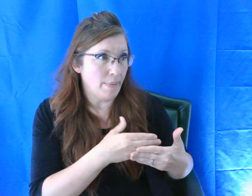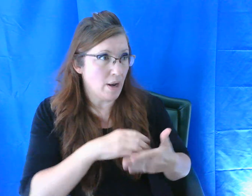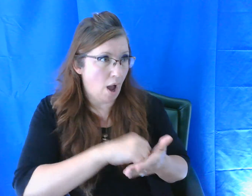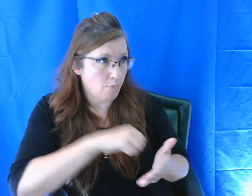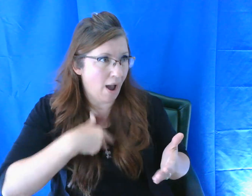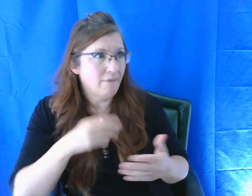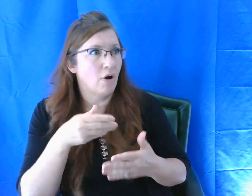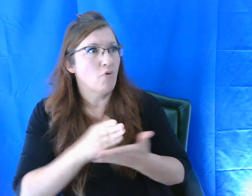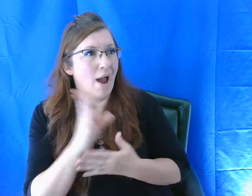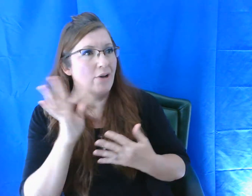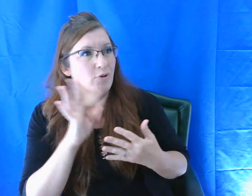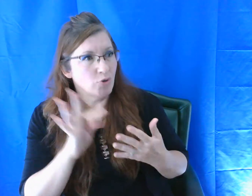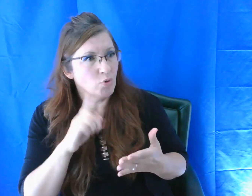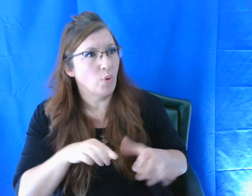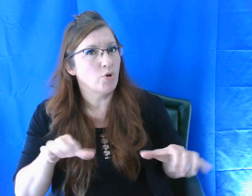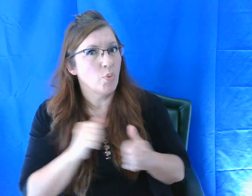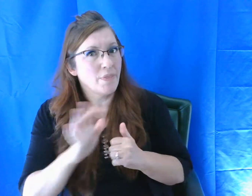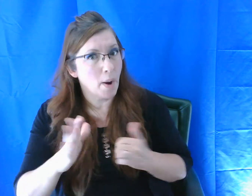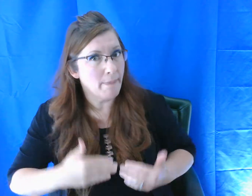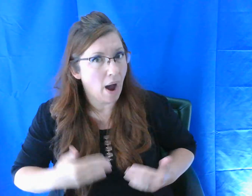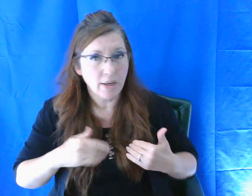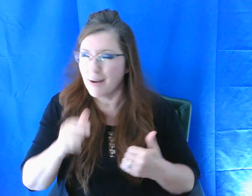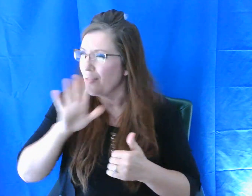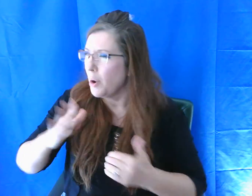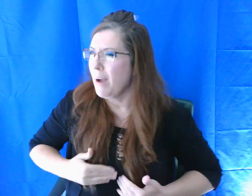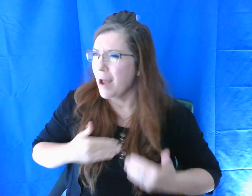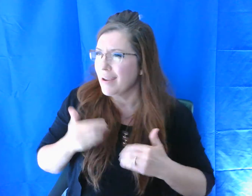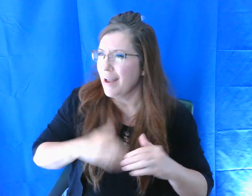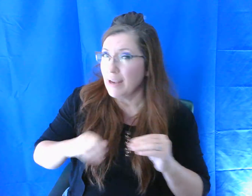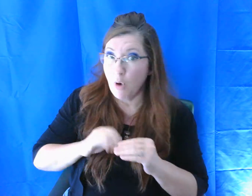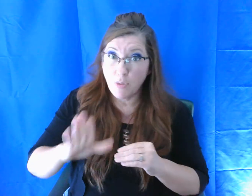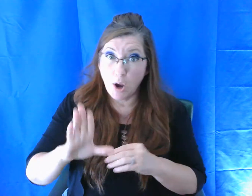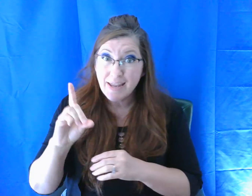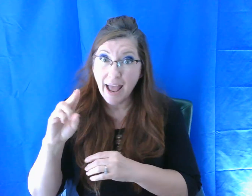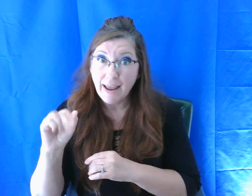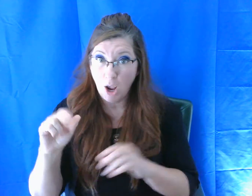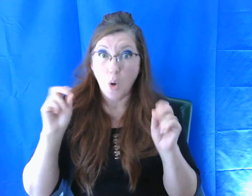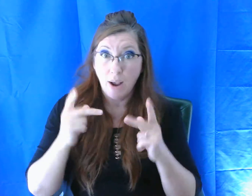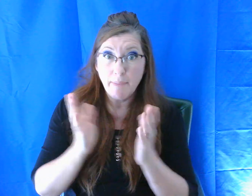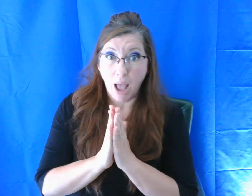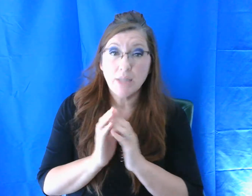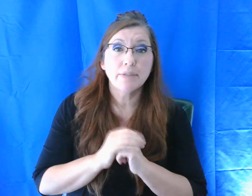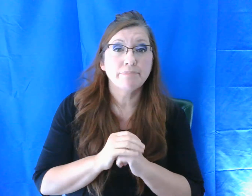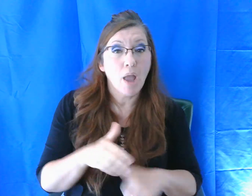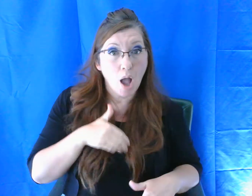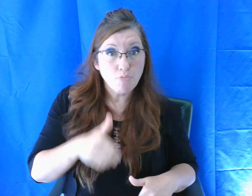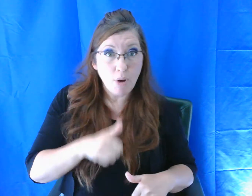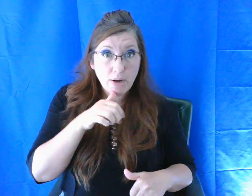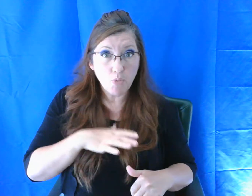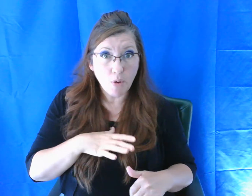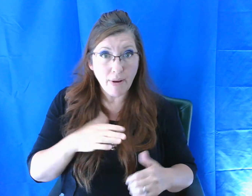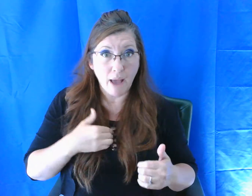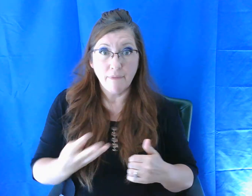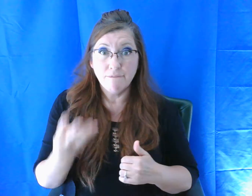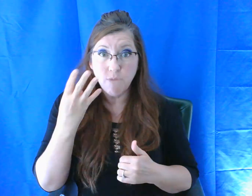choose freely what they want to do with their body. It's not their body anymore. It is their body. Is it their DNA? Oh, okay. Let me ask. Does a pregnant woman have 4 arms or